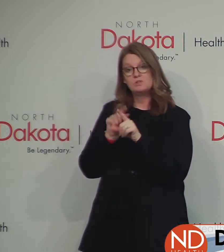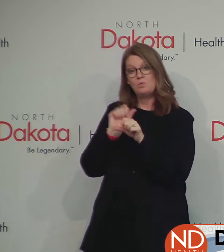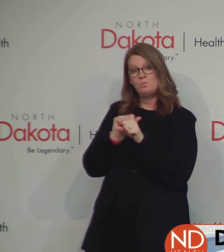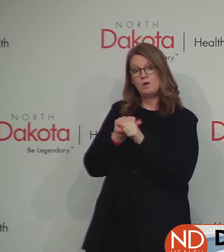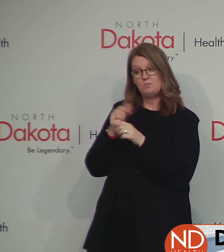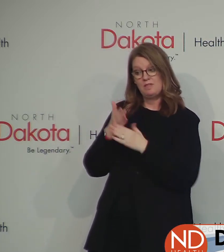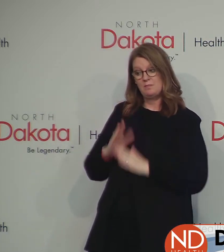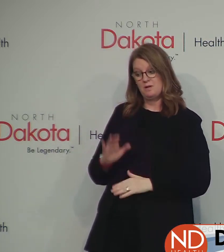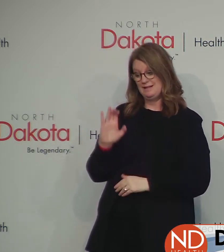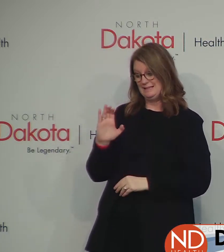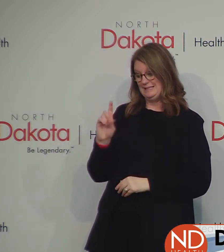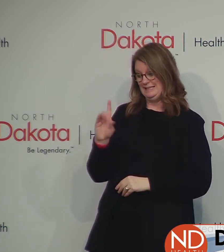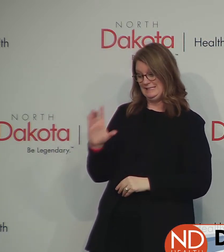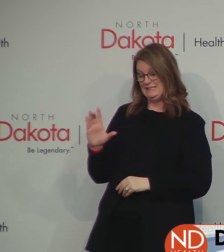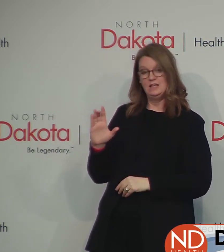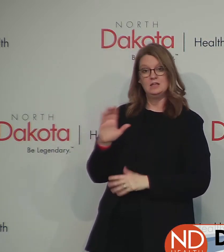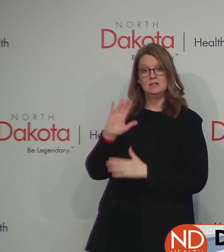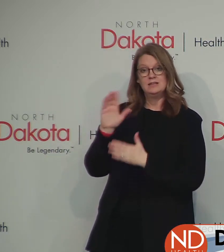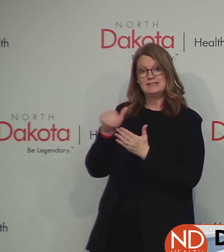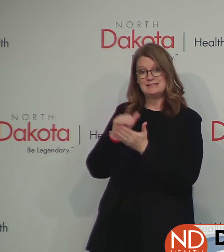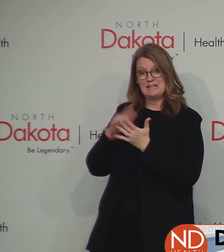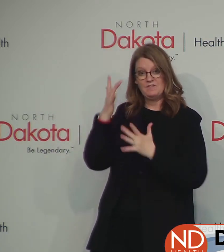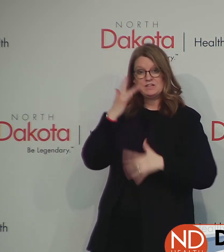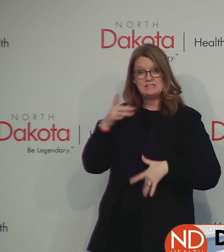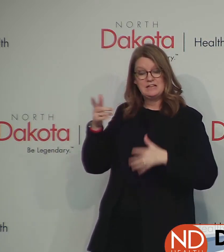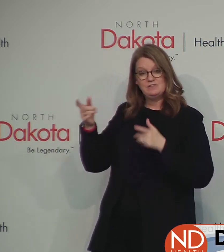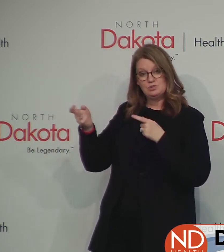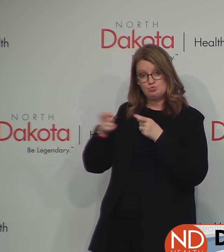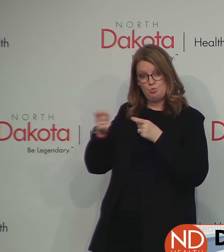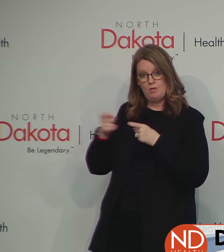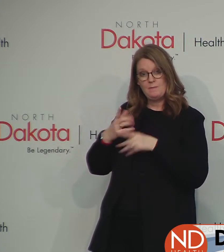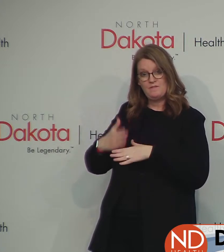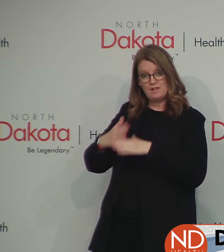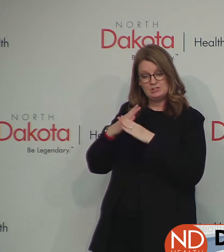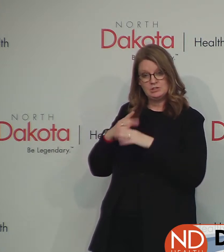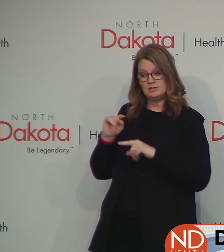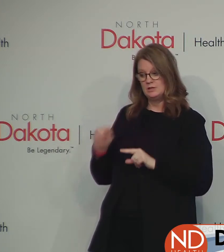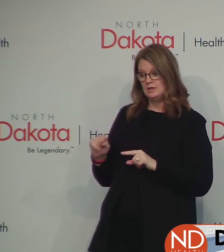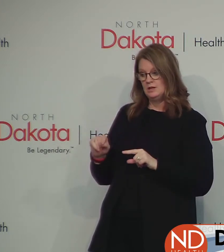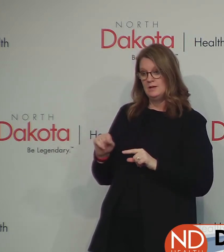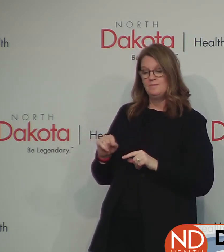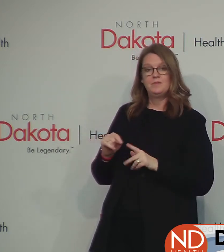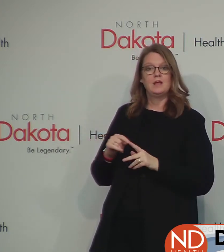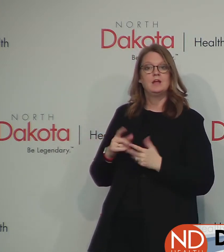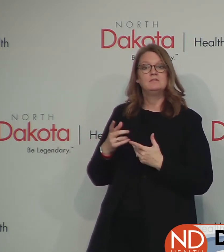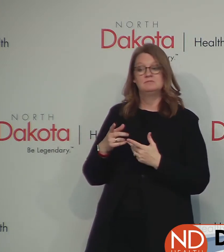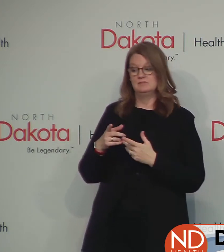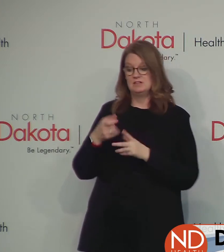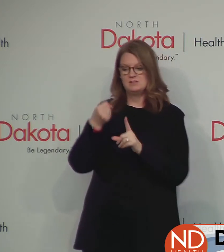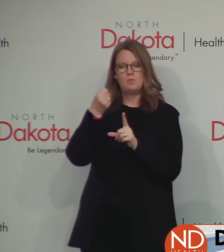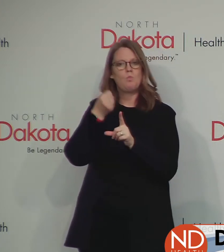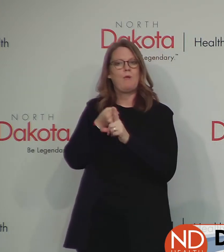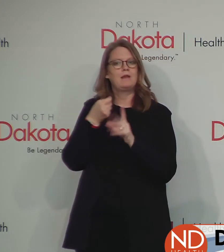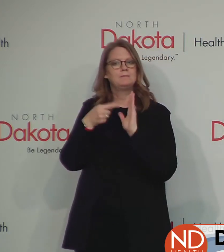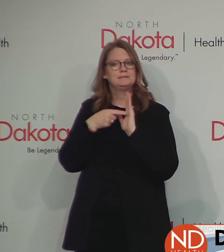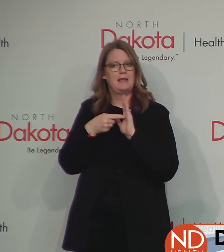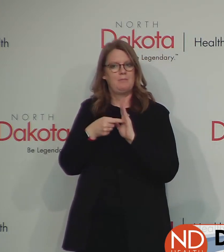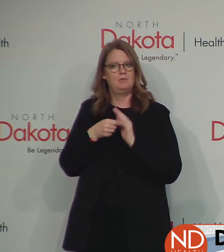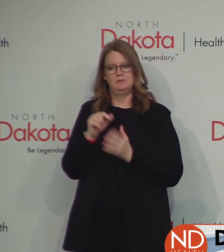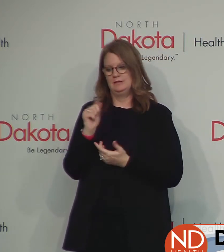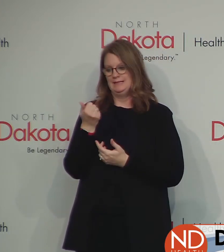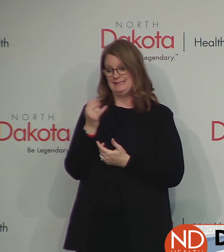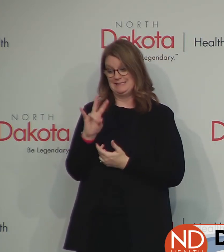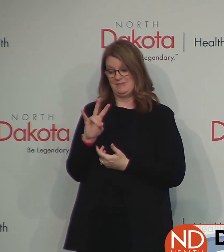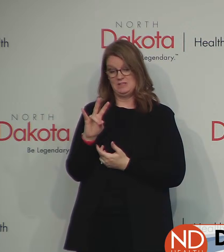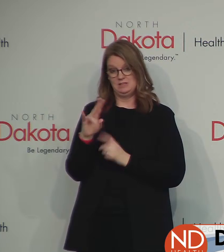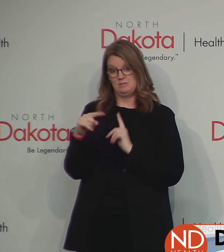partner at the CDC, the Center for Disease Control and Prevention, and we are actually submitting a random sample of 17 of